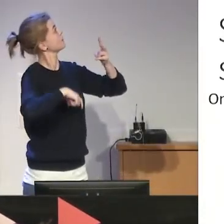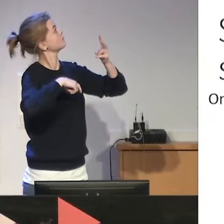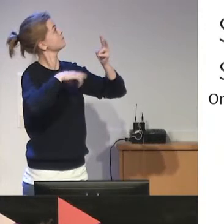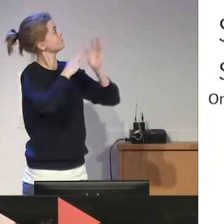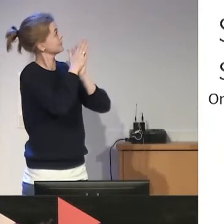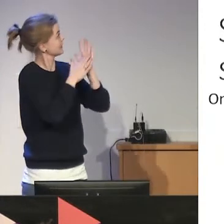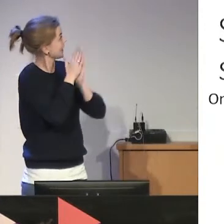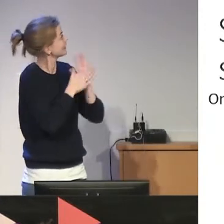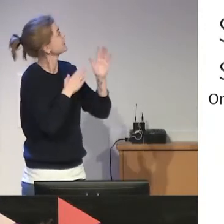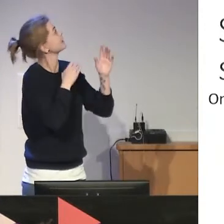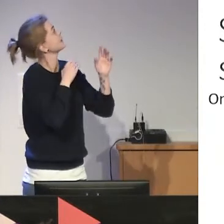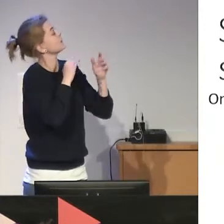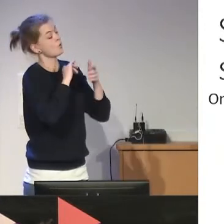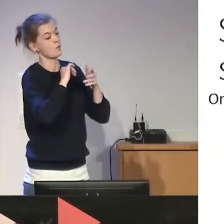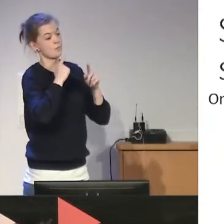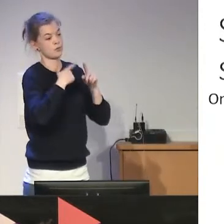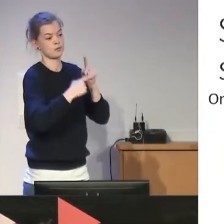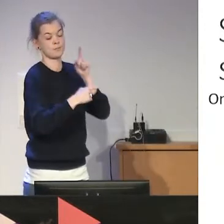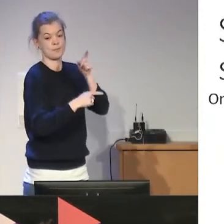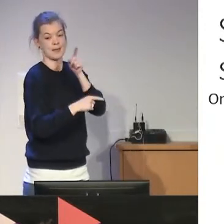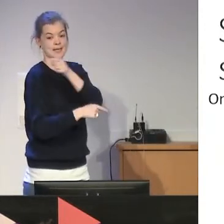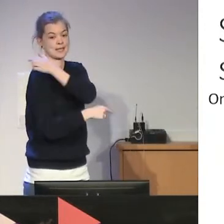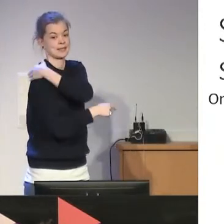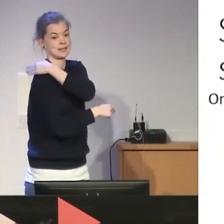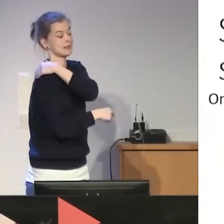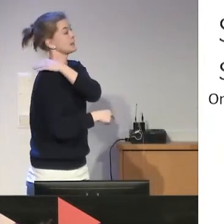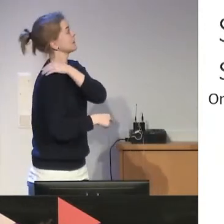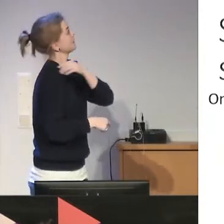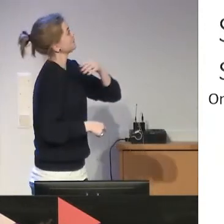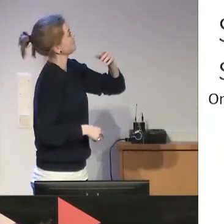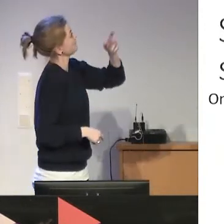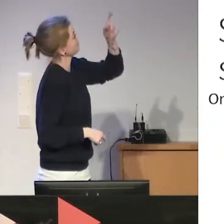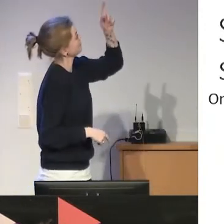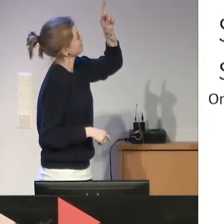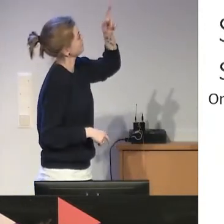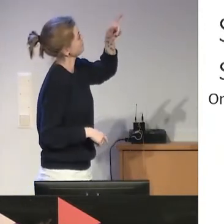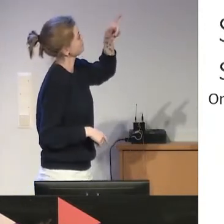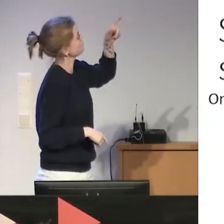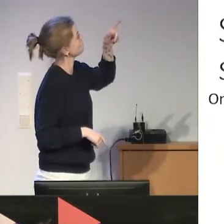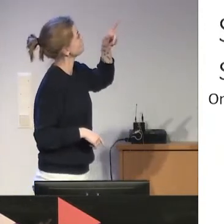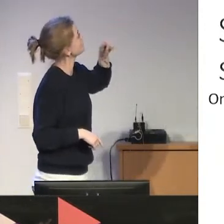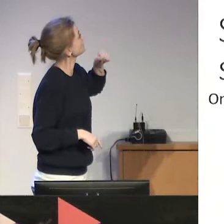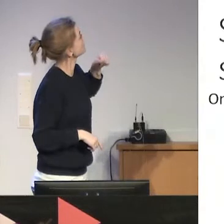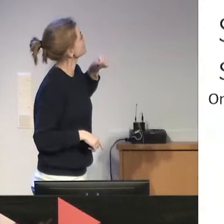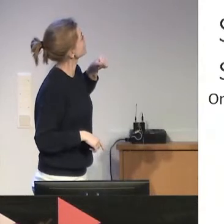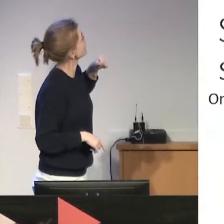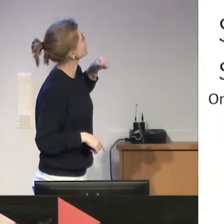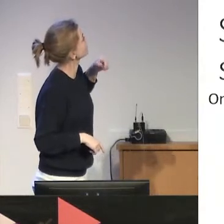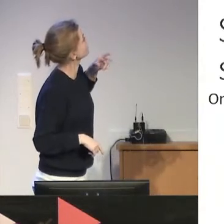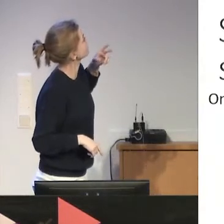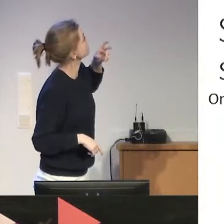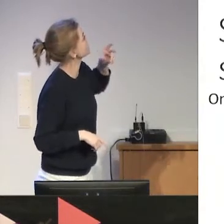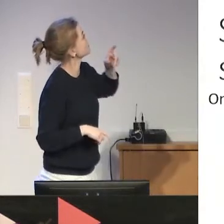is what we know. So it was the boy, me, and the two signs that I knew, and the fact that he was pointing at his back.